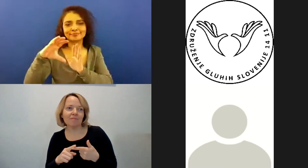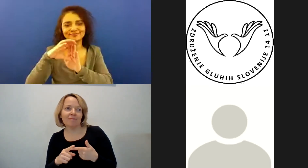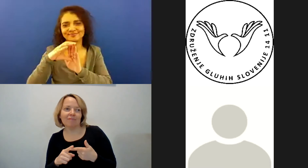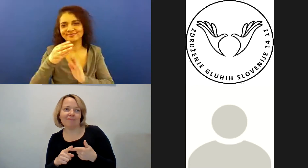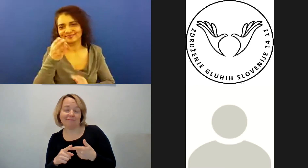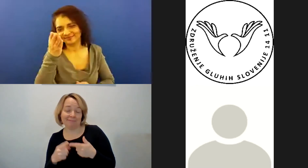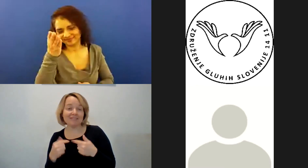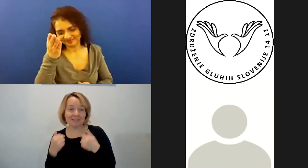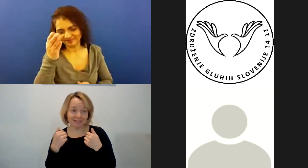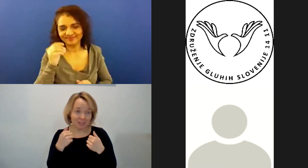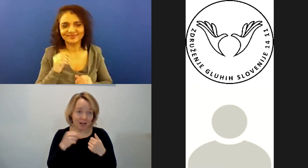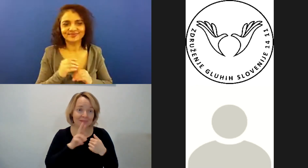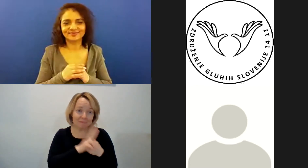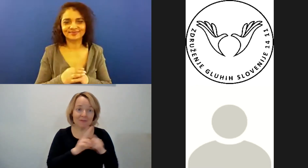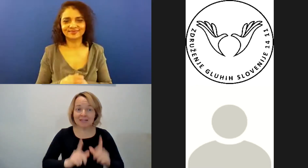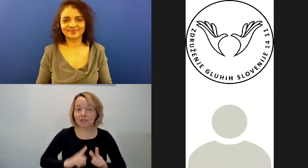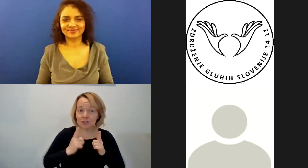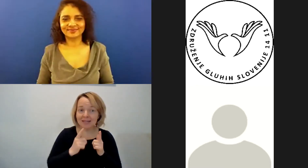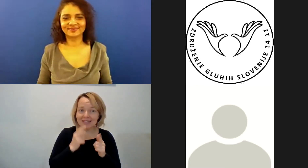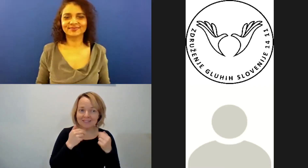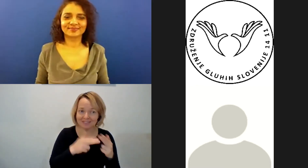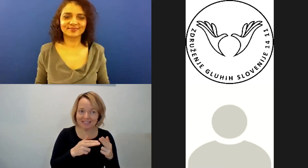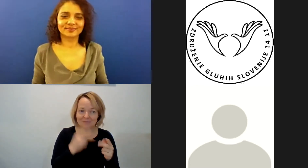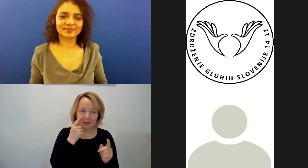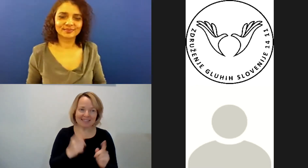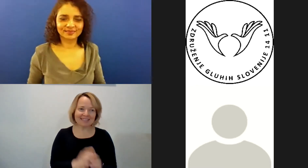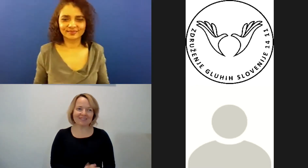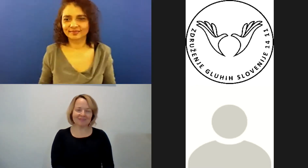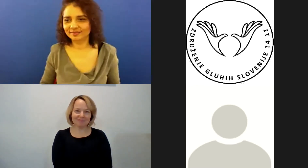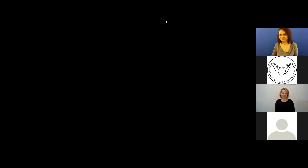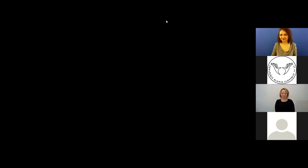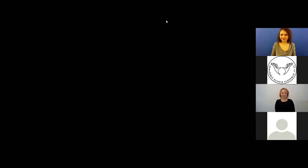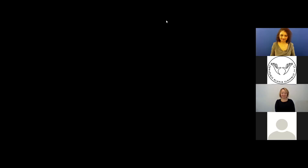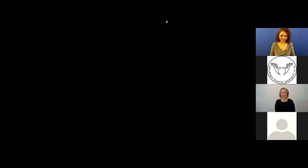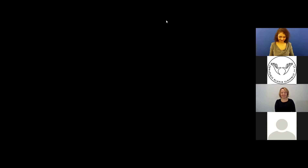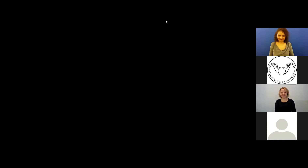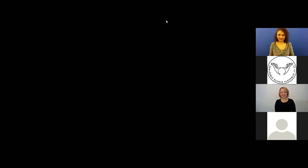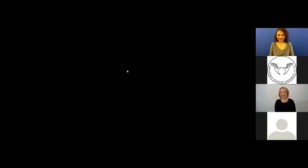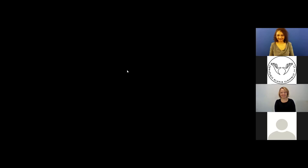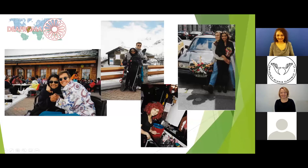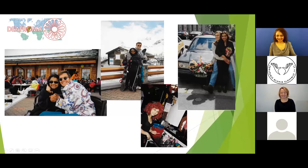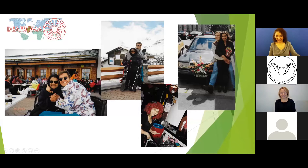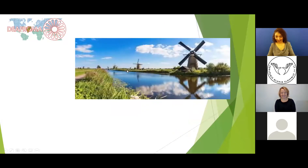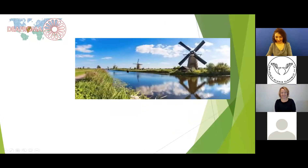Okay, on to the next slide and life after marriage.